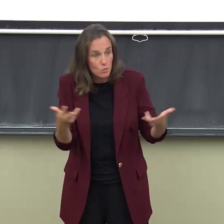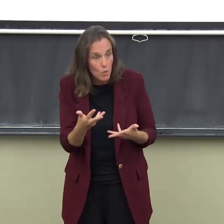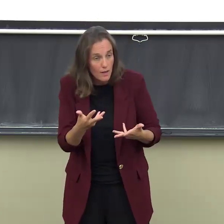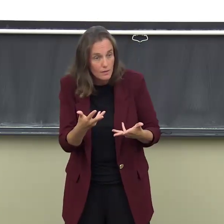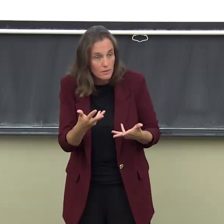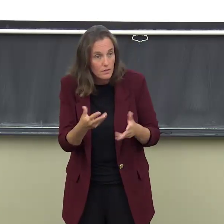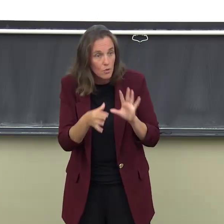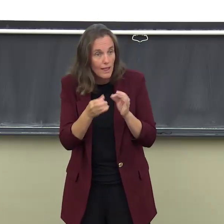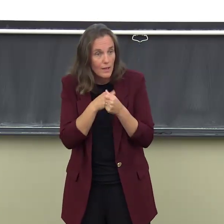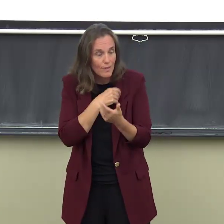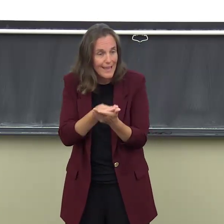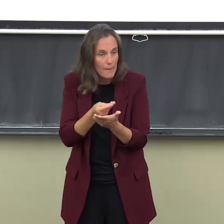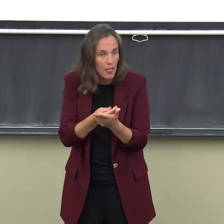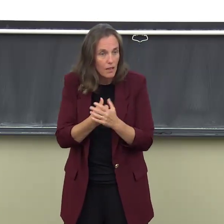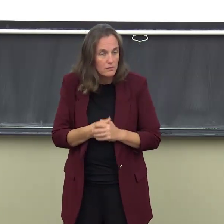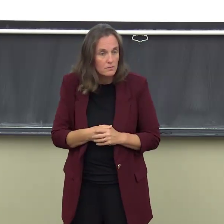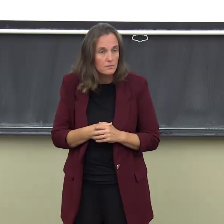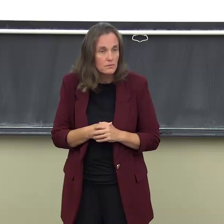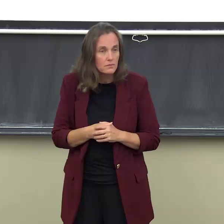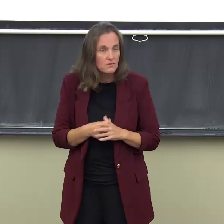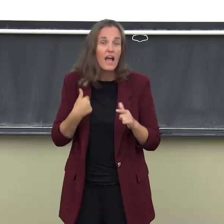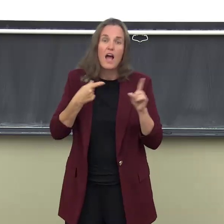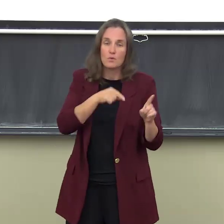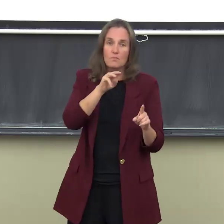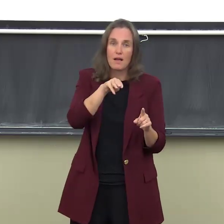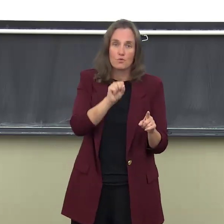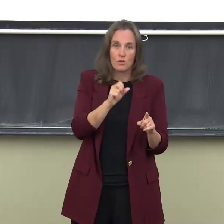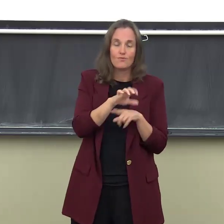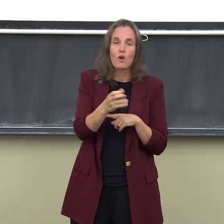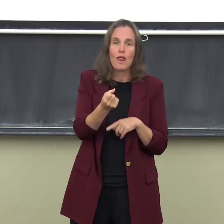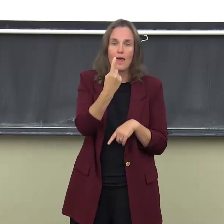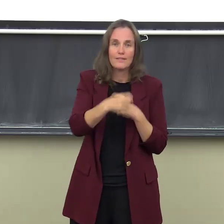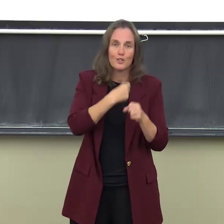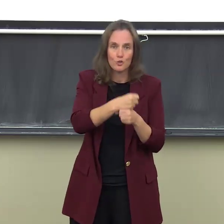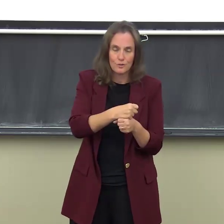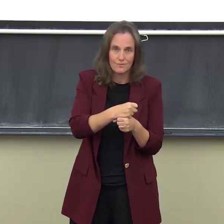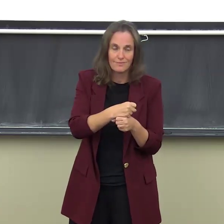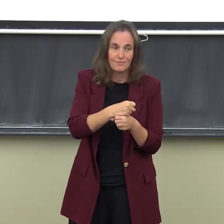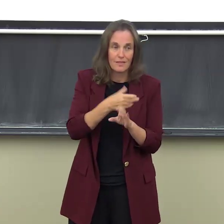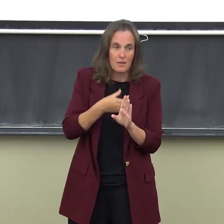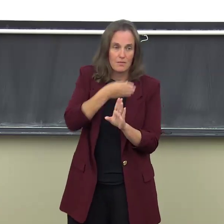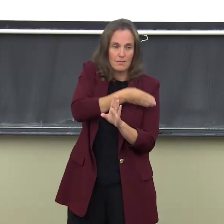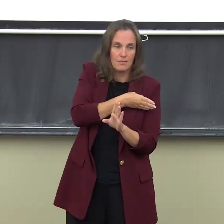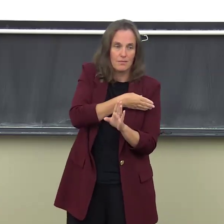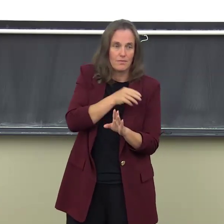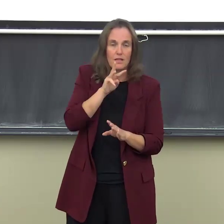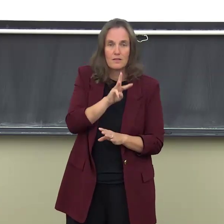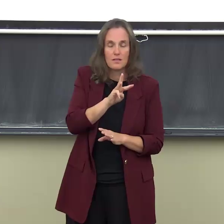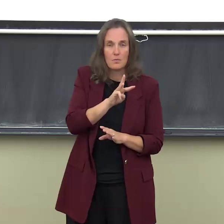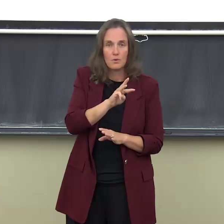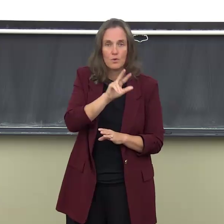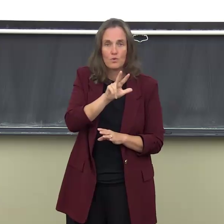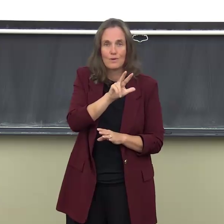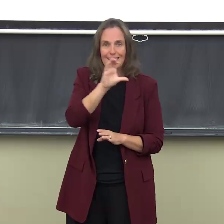related to capital. It's Microsoft for 11 years. And before that, I was at W3C